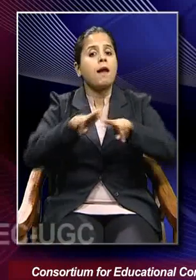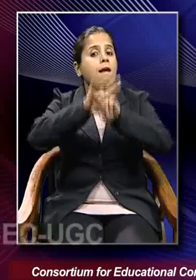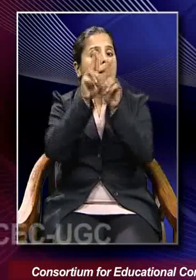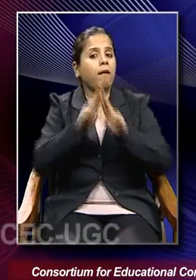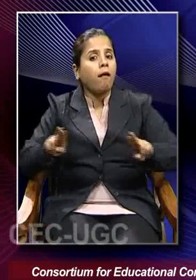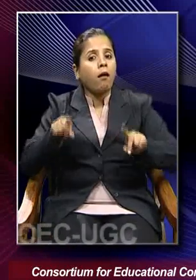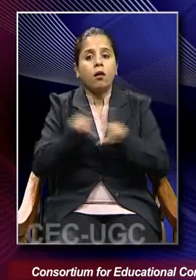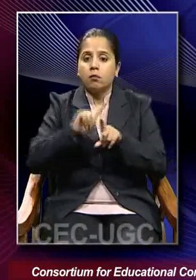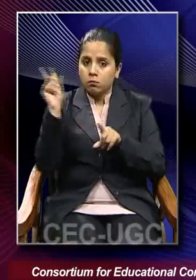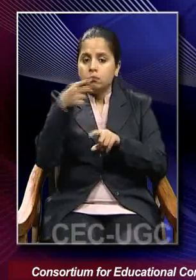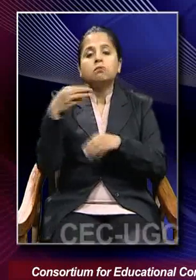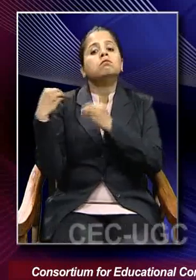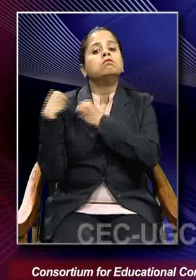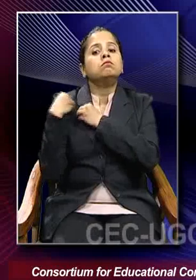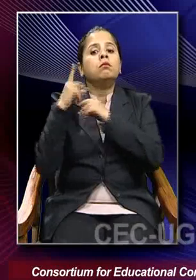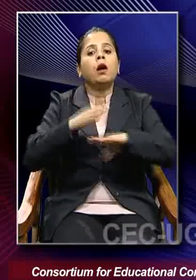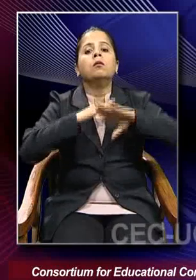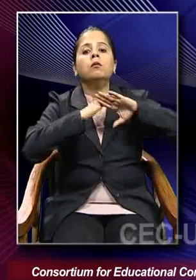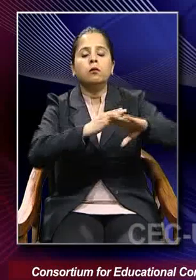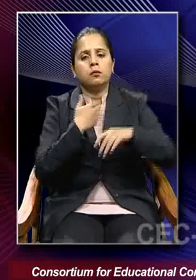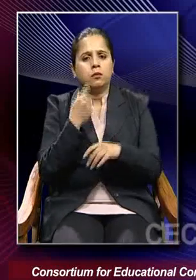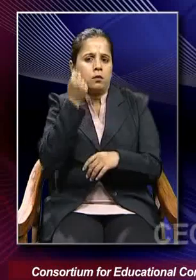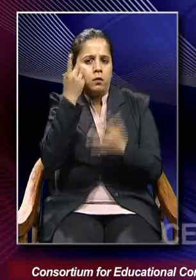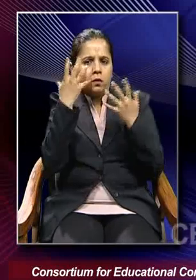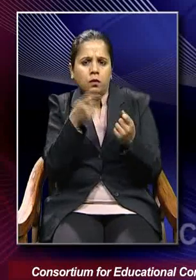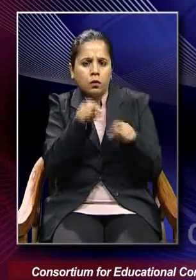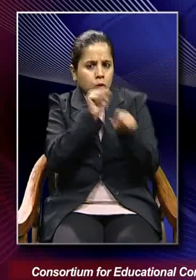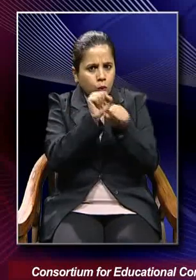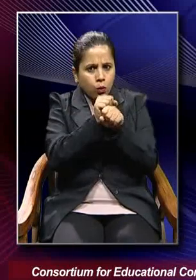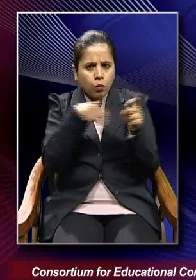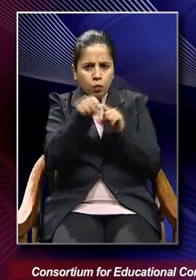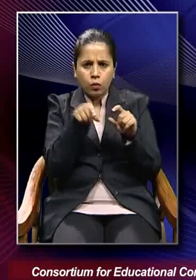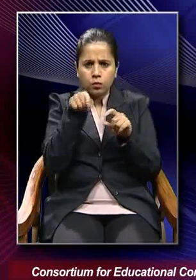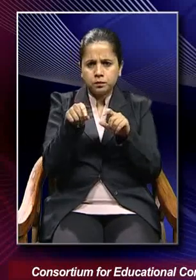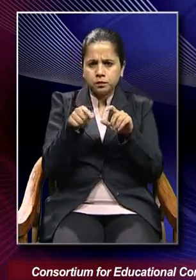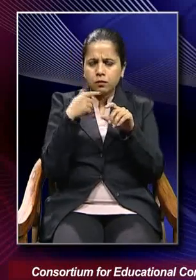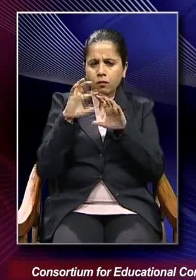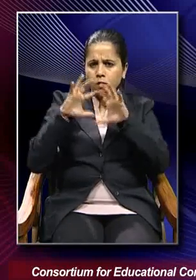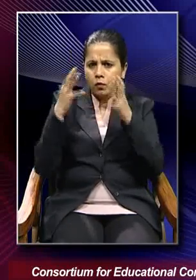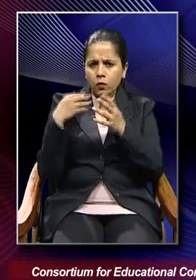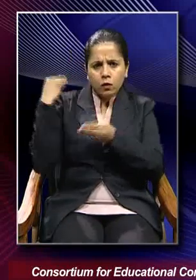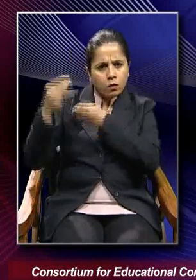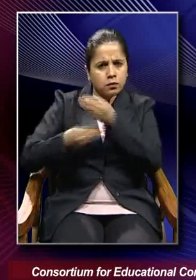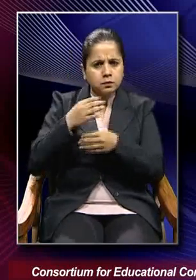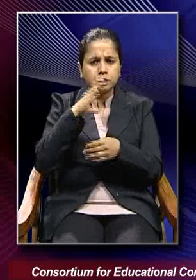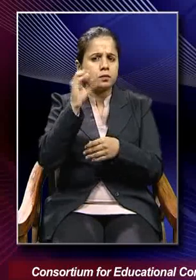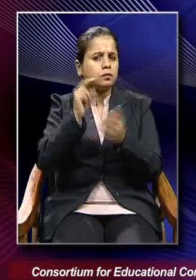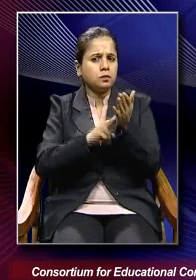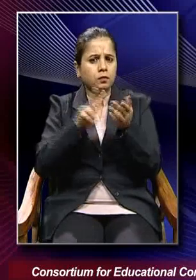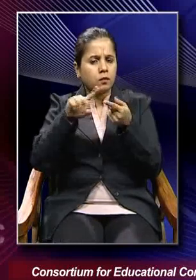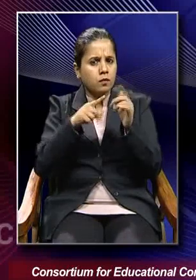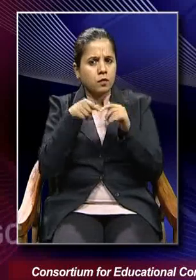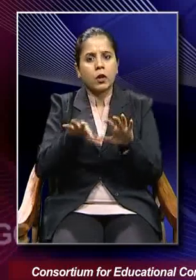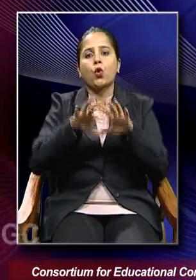international community. When we try to understand the working of World Heritage Convention, it is governed by World